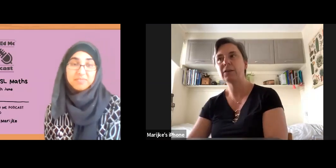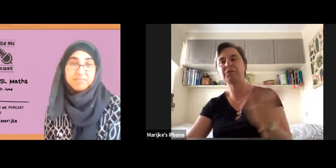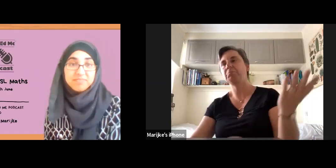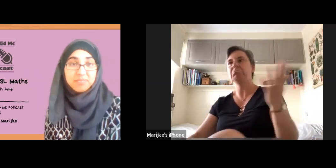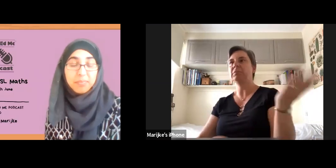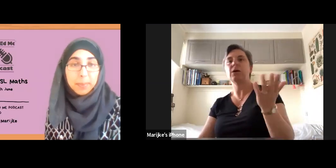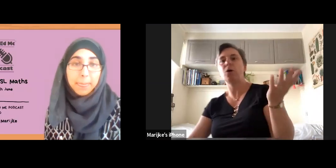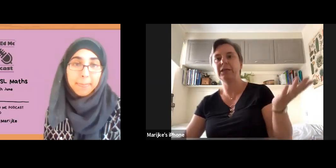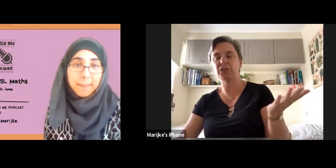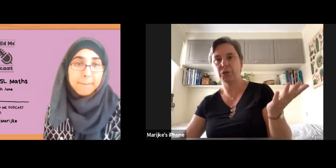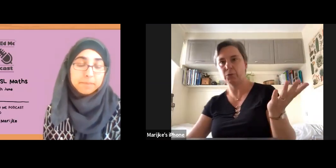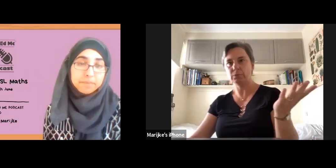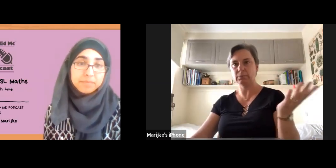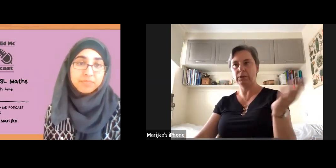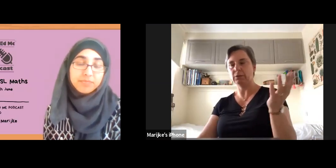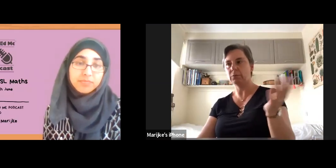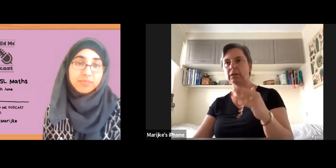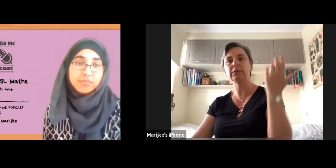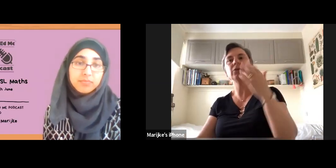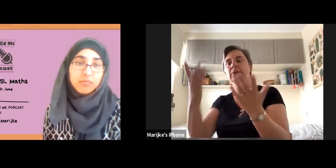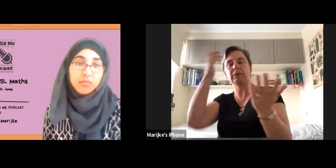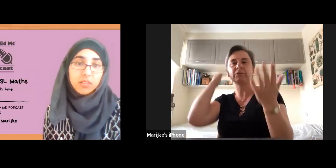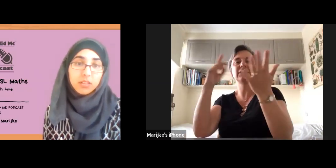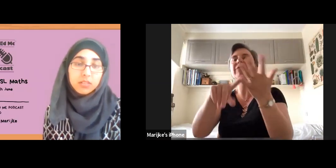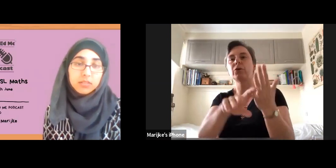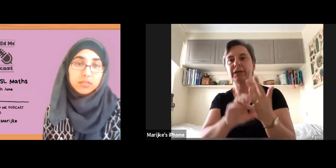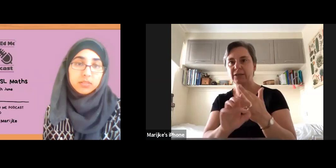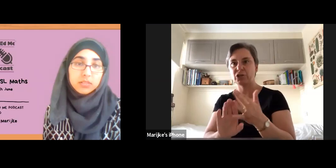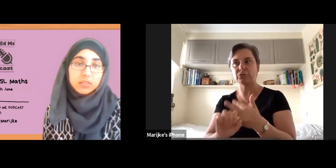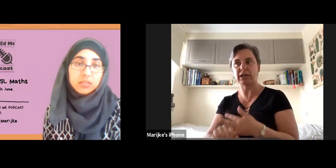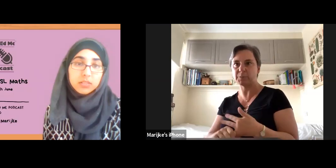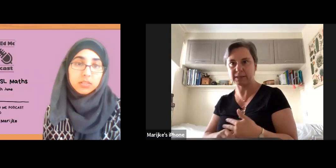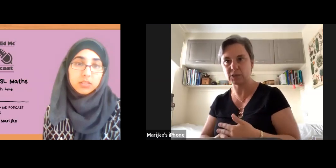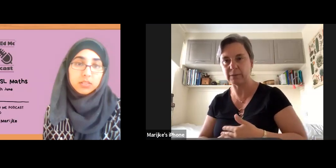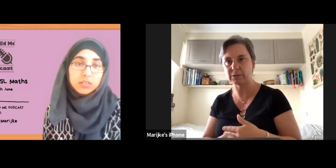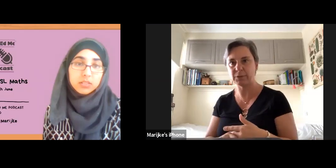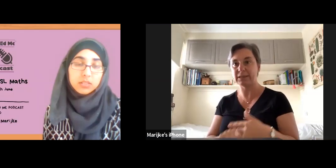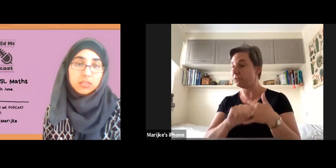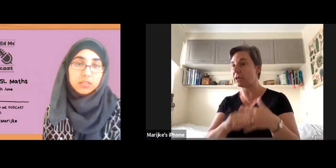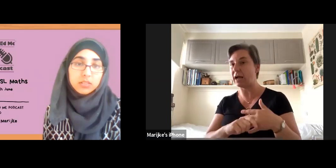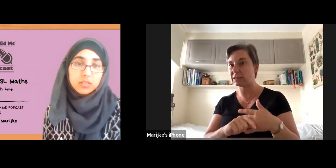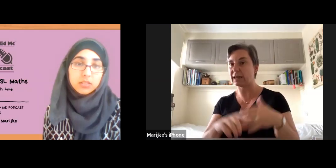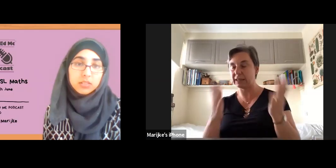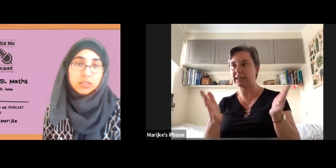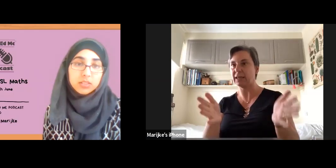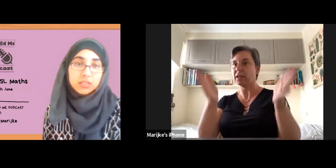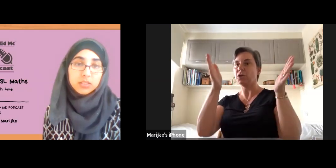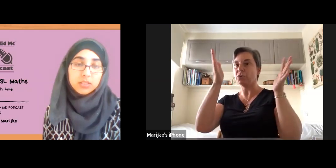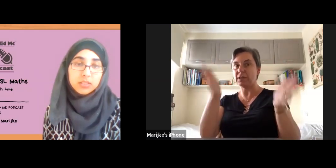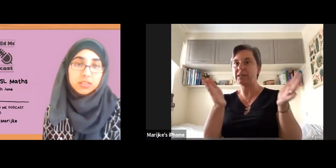of year 1, year 2, that 7 or 8 children are expected to be able to read. If you can't, then clearly you